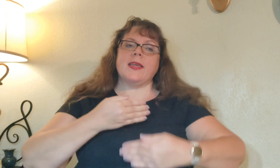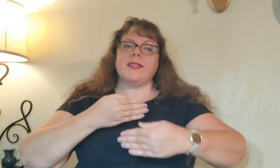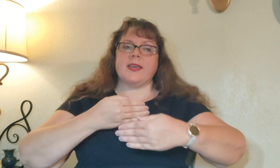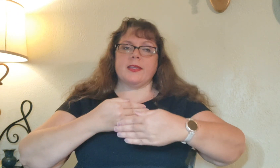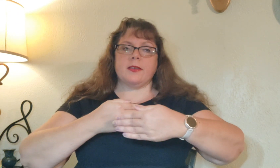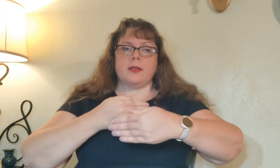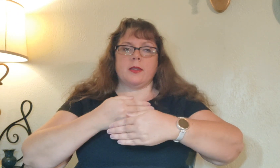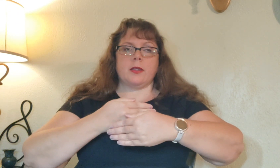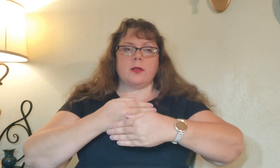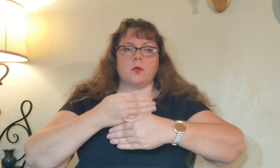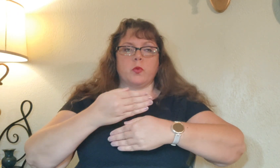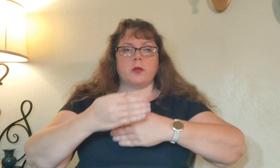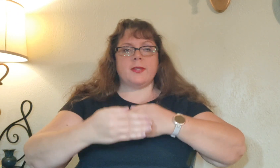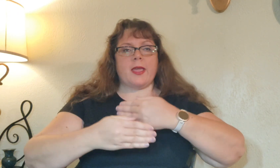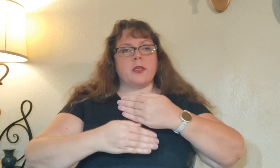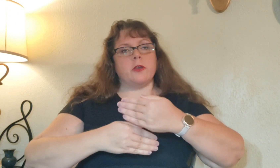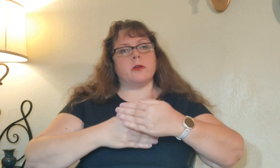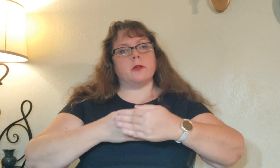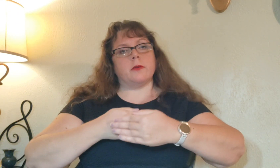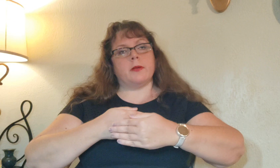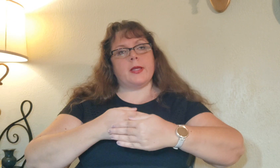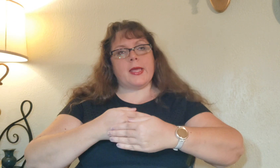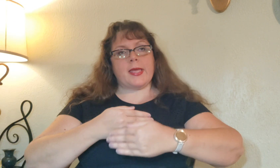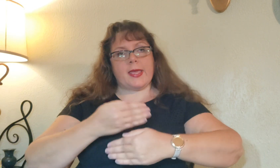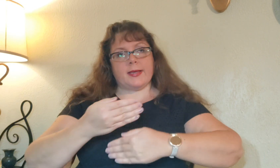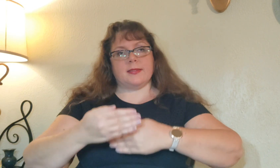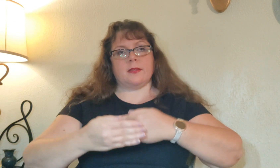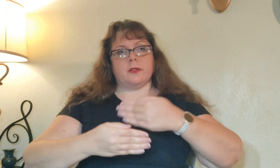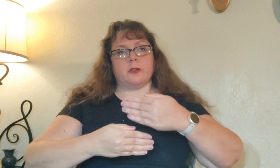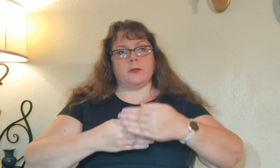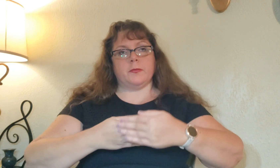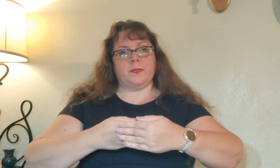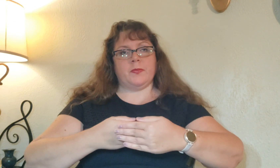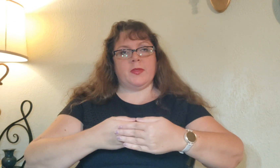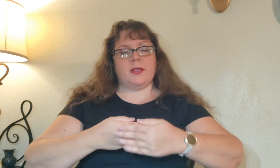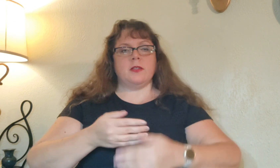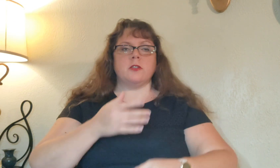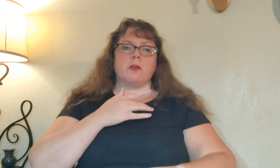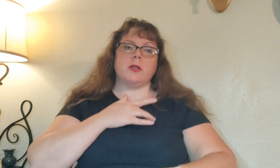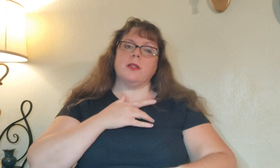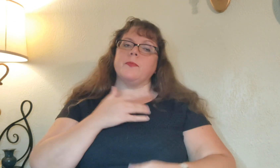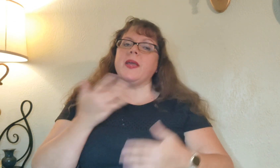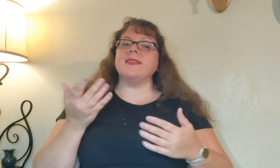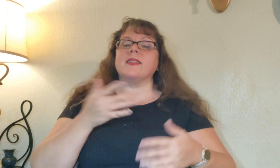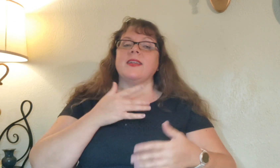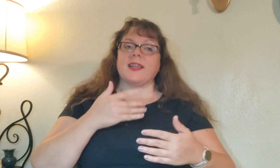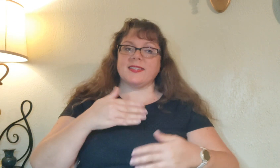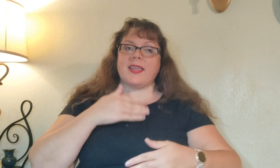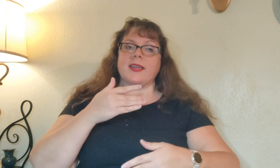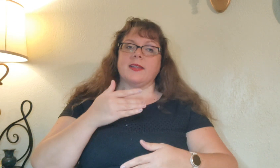and then rotate your hands a little. So basically like